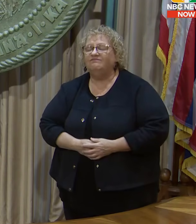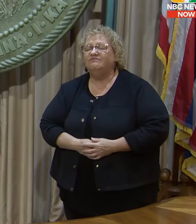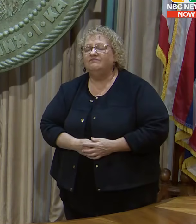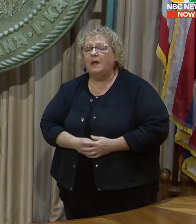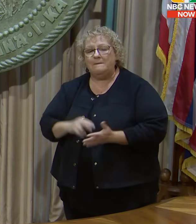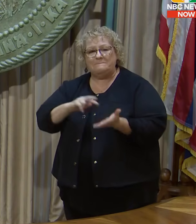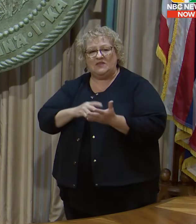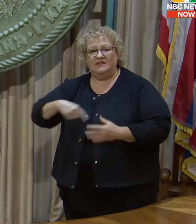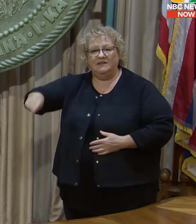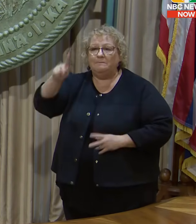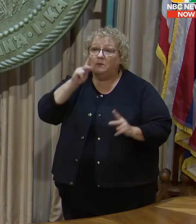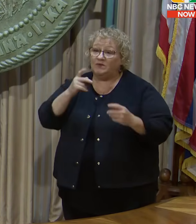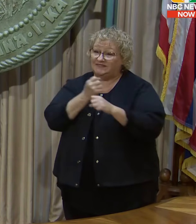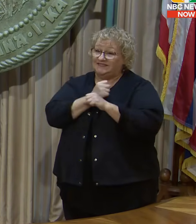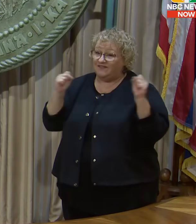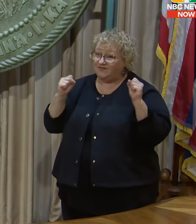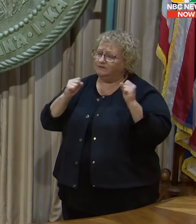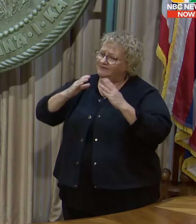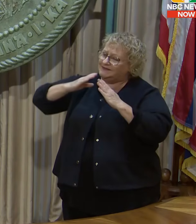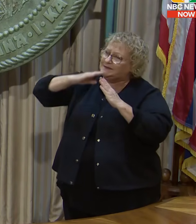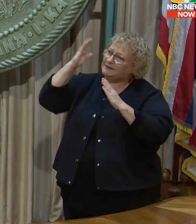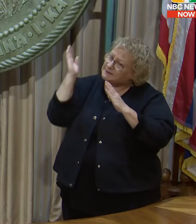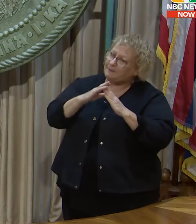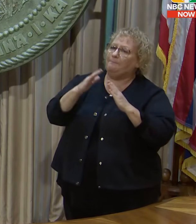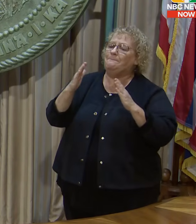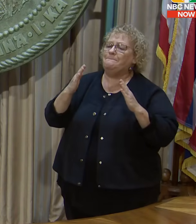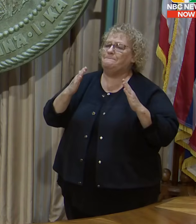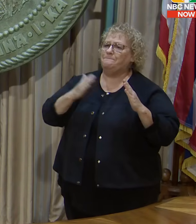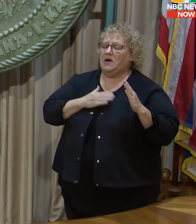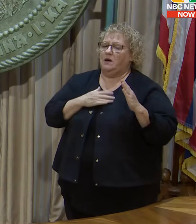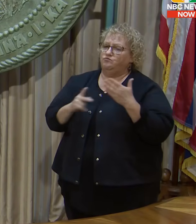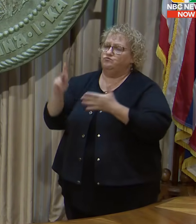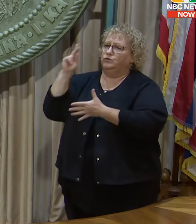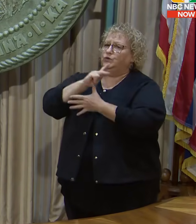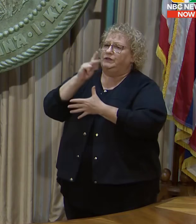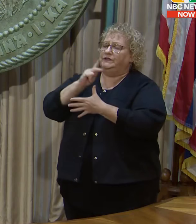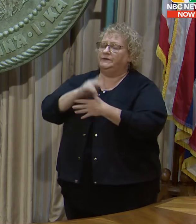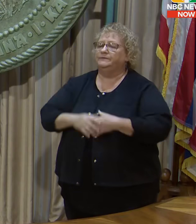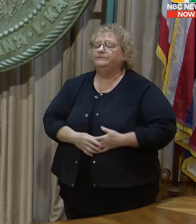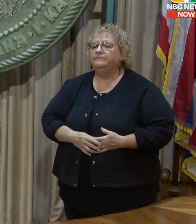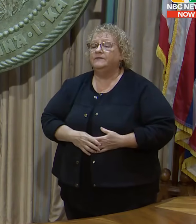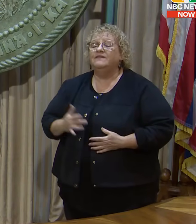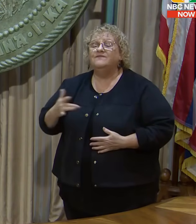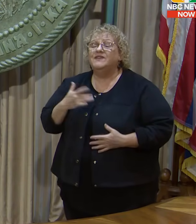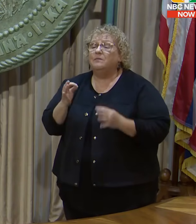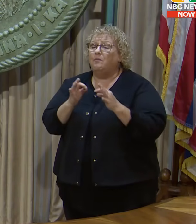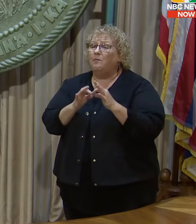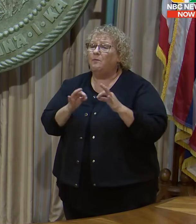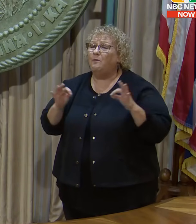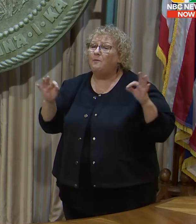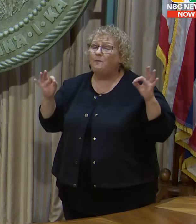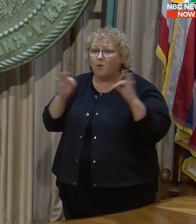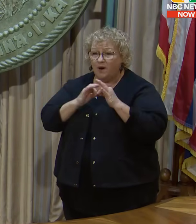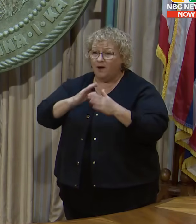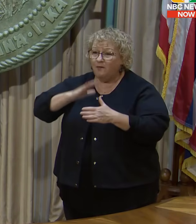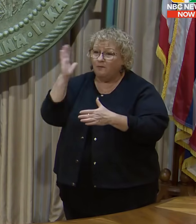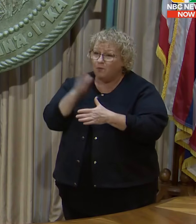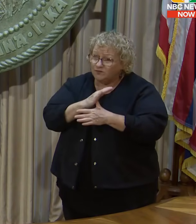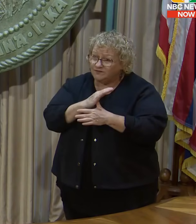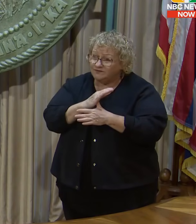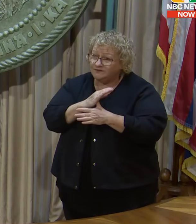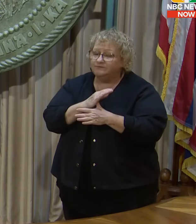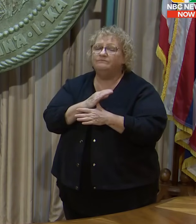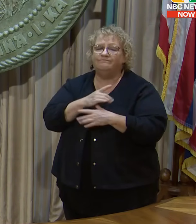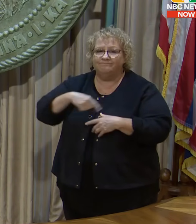safety of Hawaii's people is my overriding priority. It is more important than ever to continue